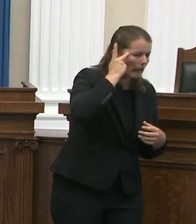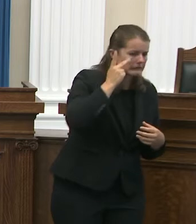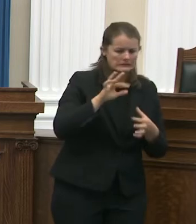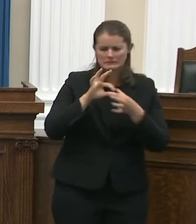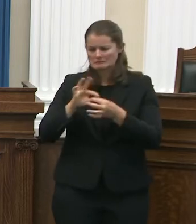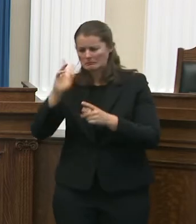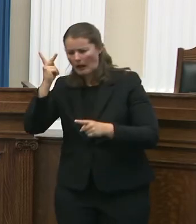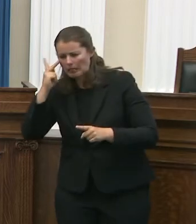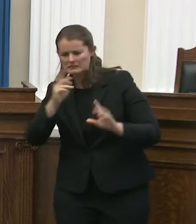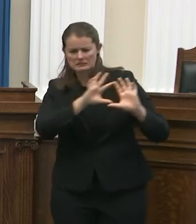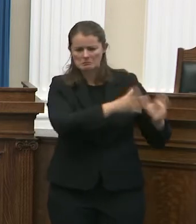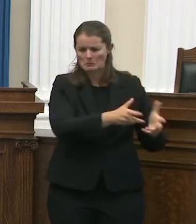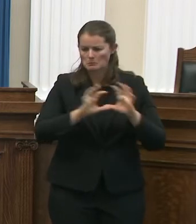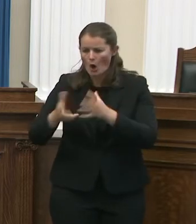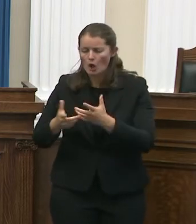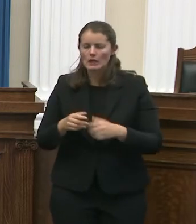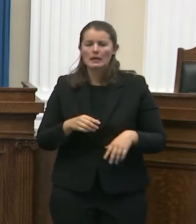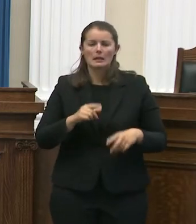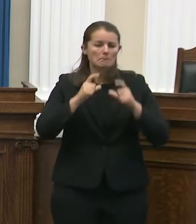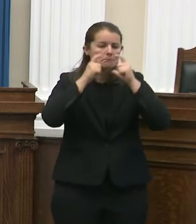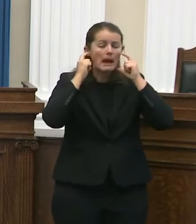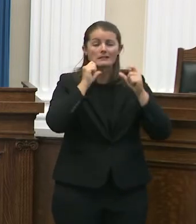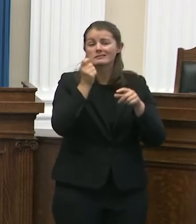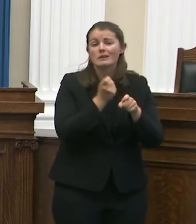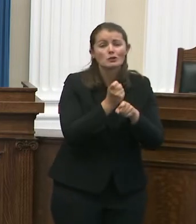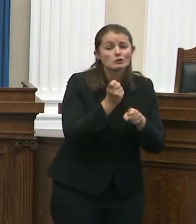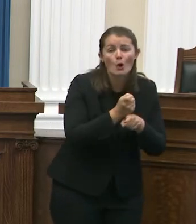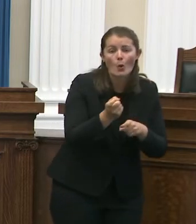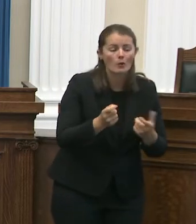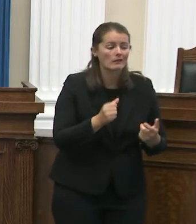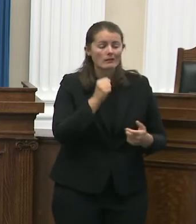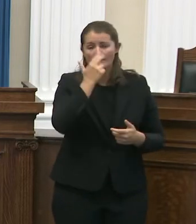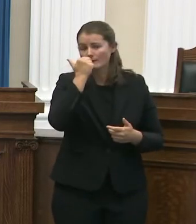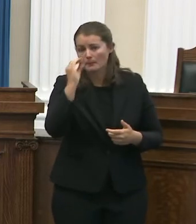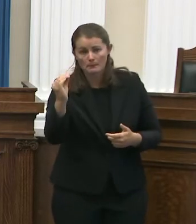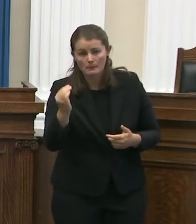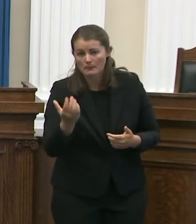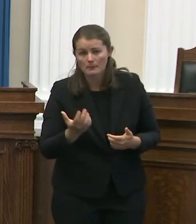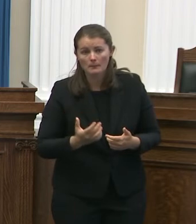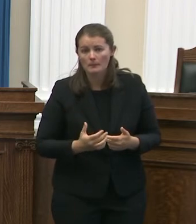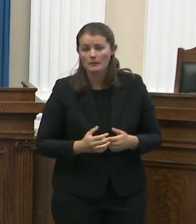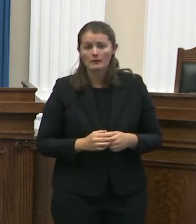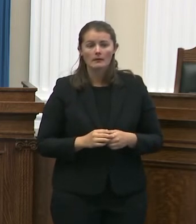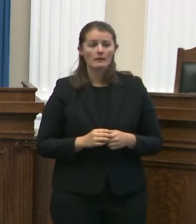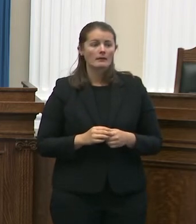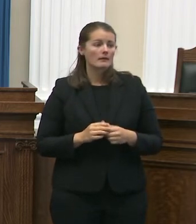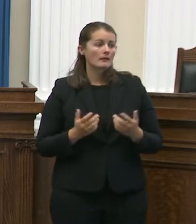joke. They're not funny. They're not things that people go to social media and make all kinds of, you know,